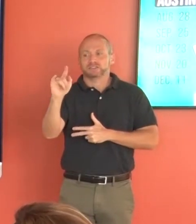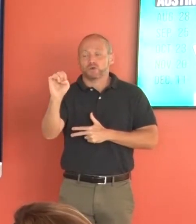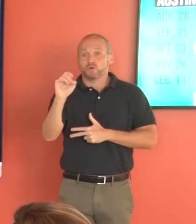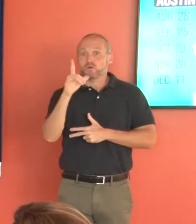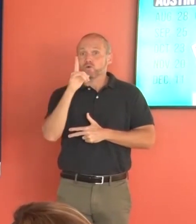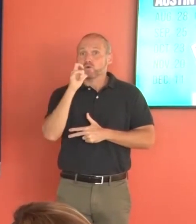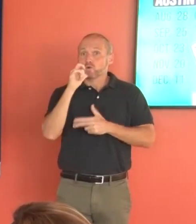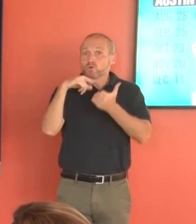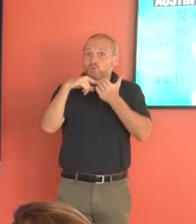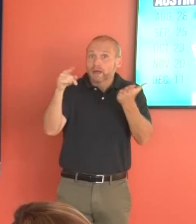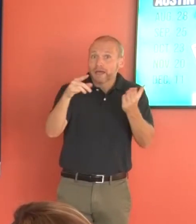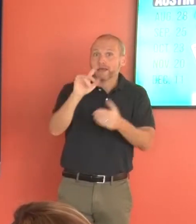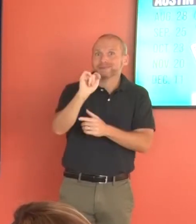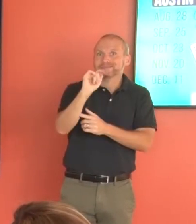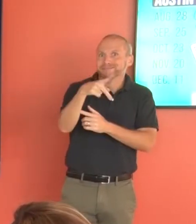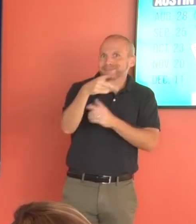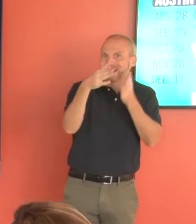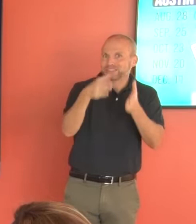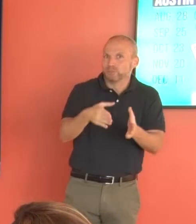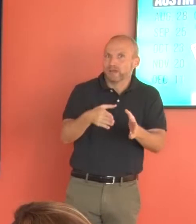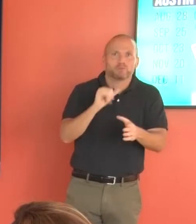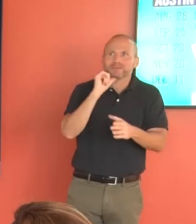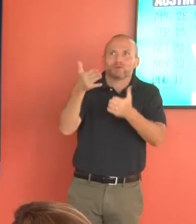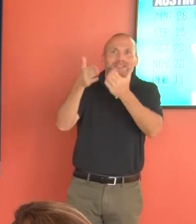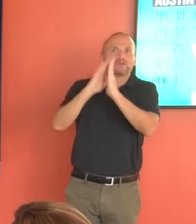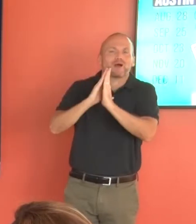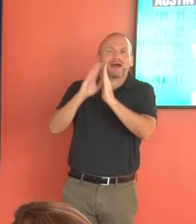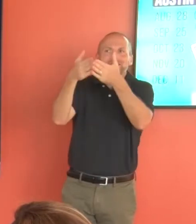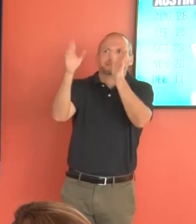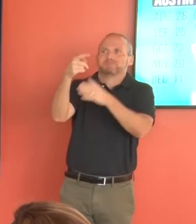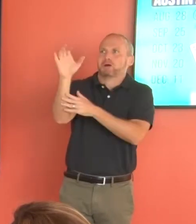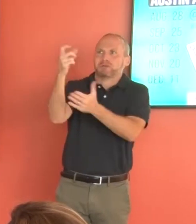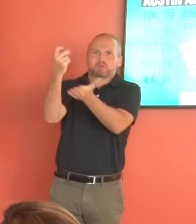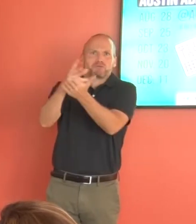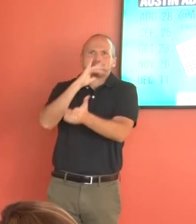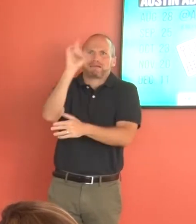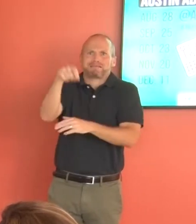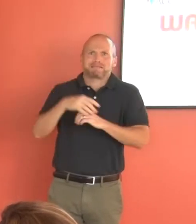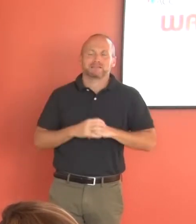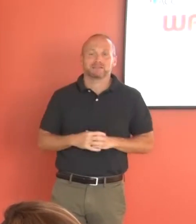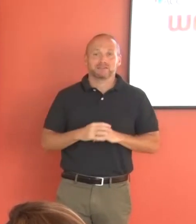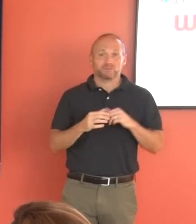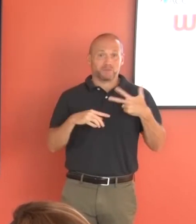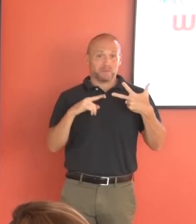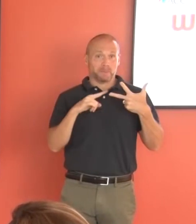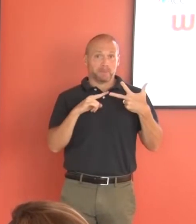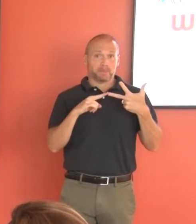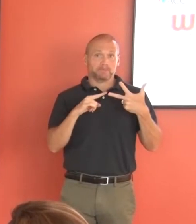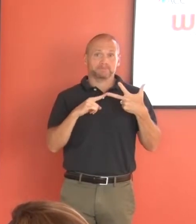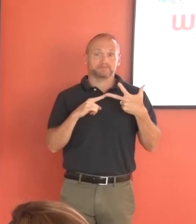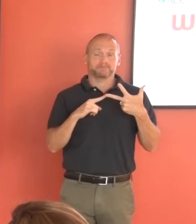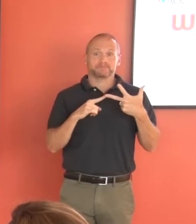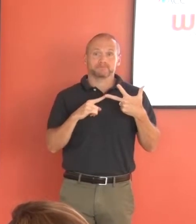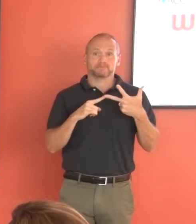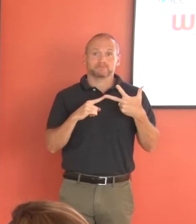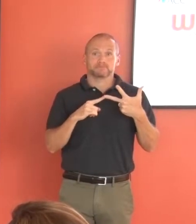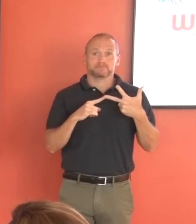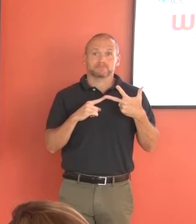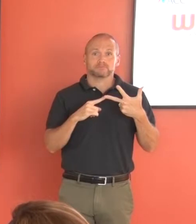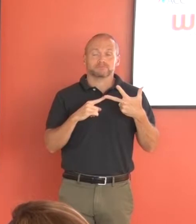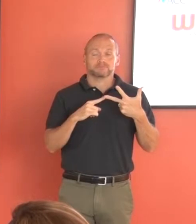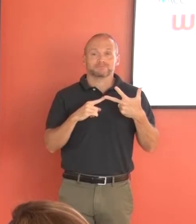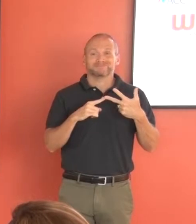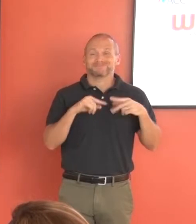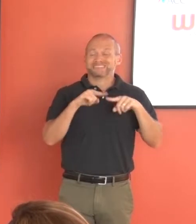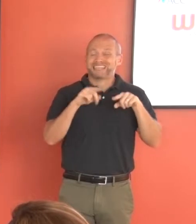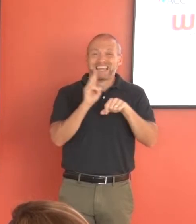but you don't have to go to the public for approval. And a tax maintenance note cannot be used, however,